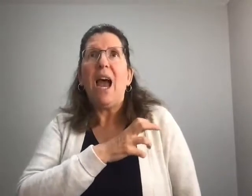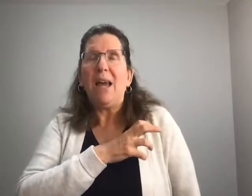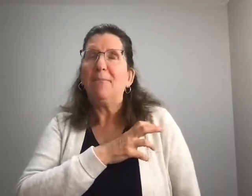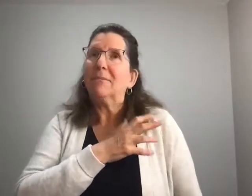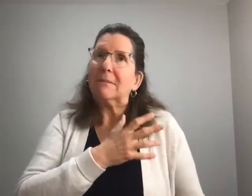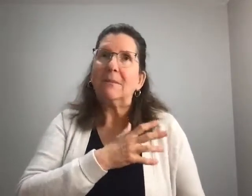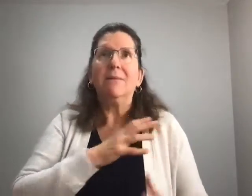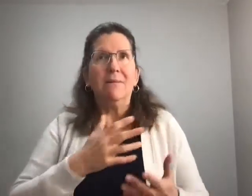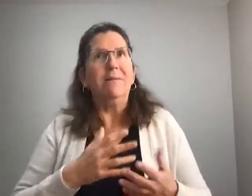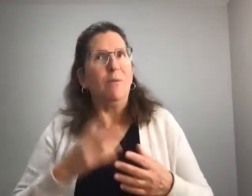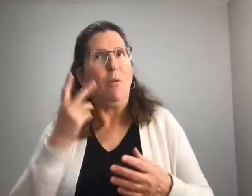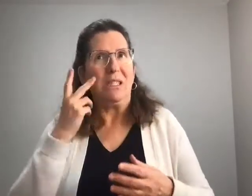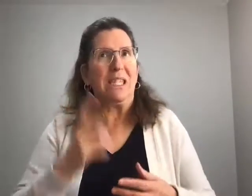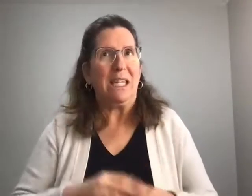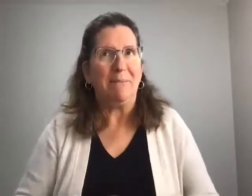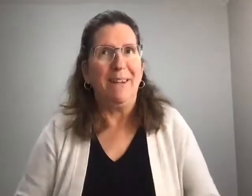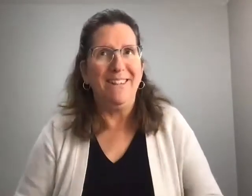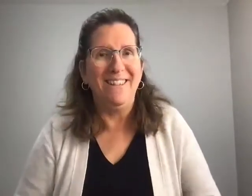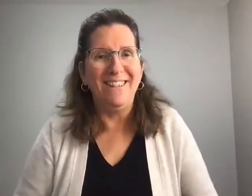time. We'll see.